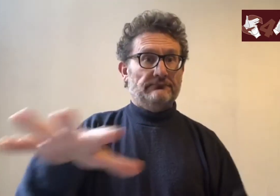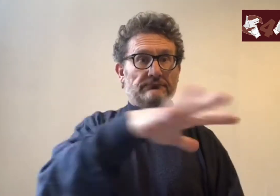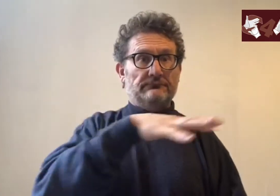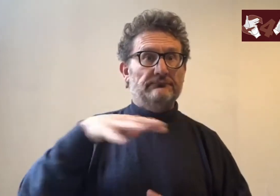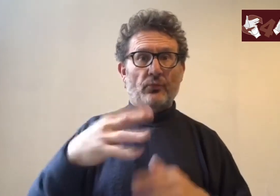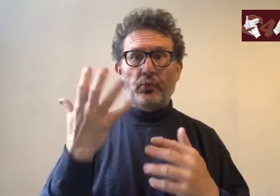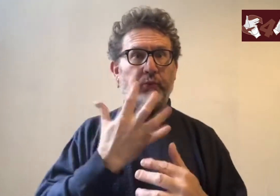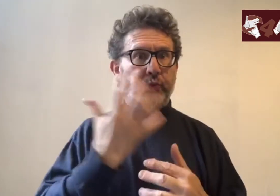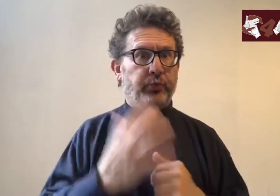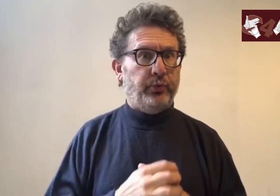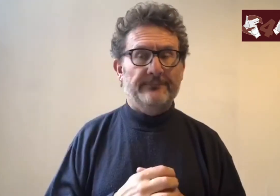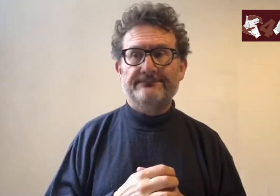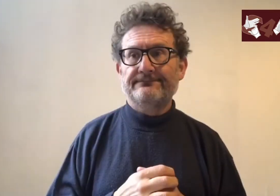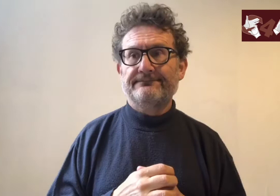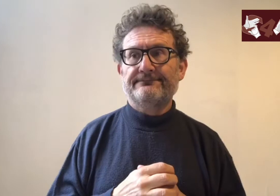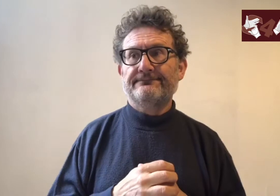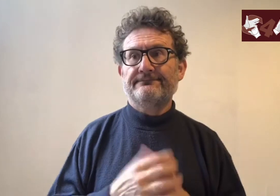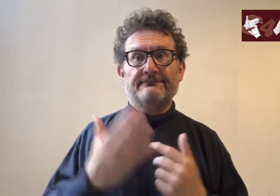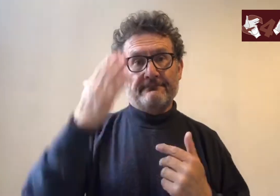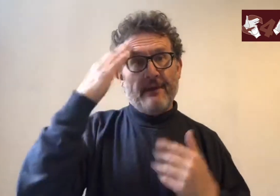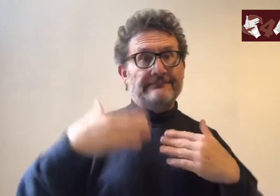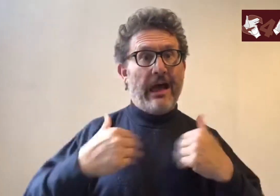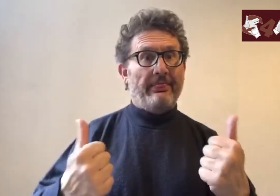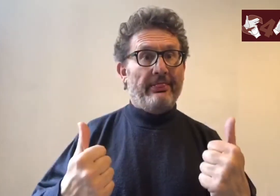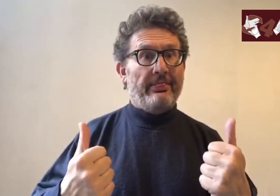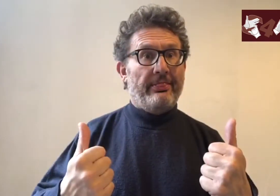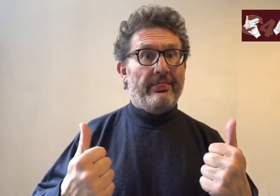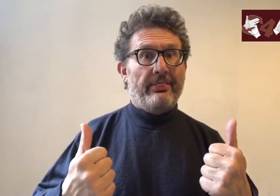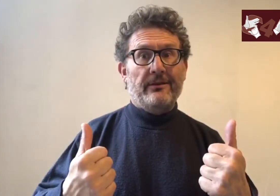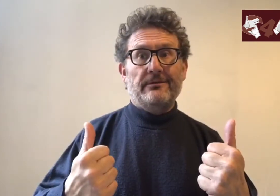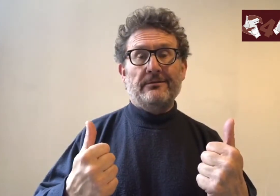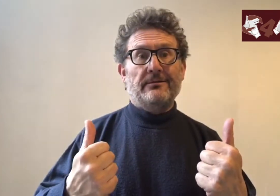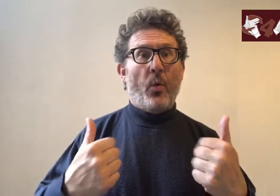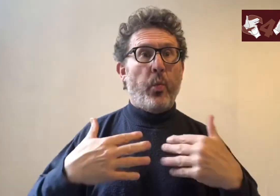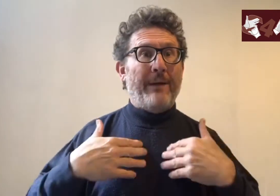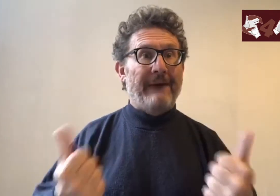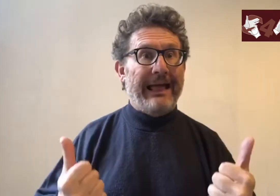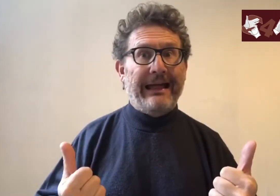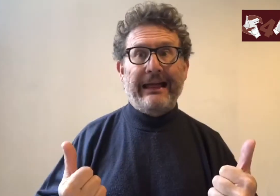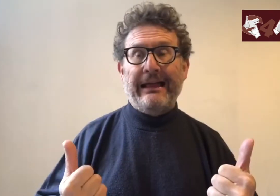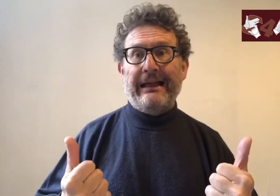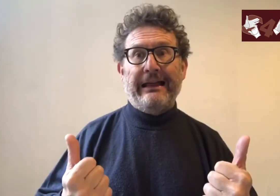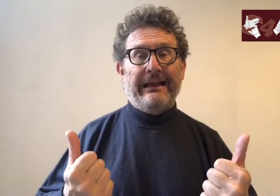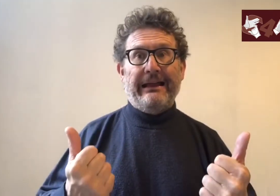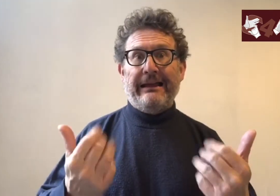Things are dramatically different, and the changes that we're seeing, the effects on people's mental health, their well-being.